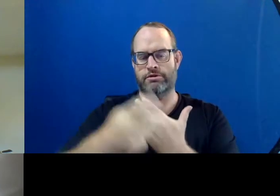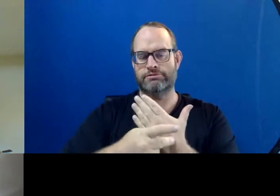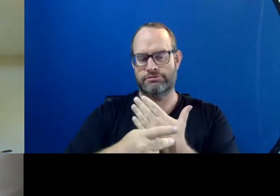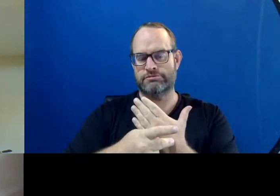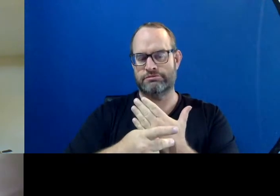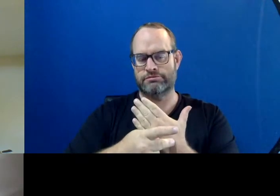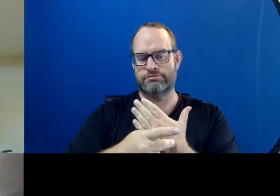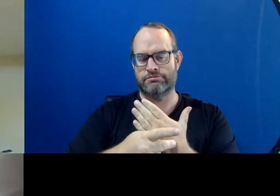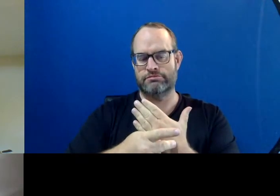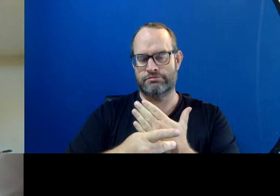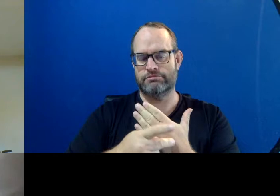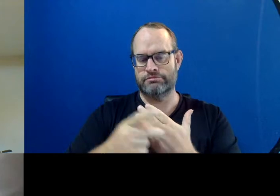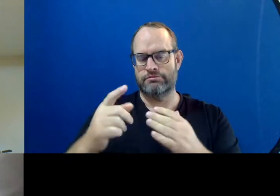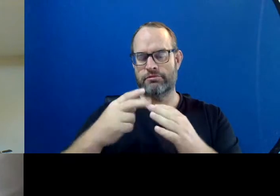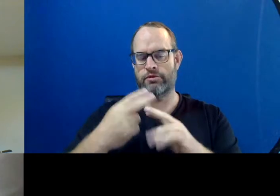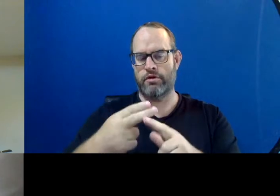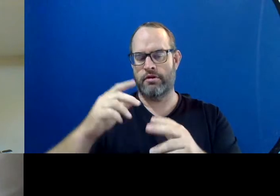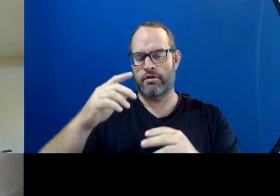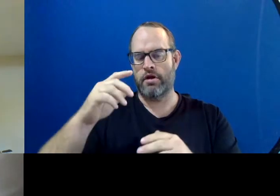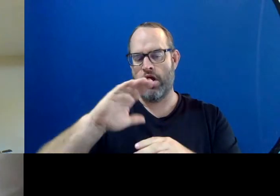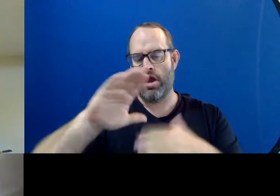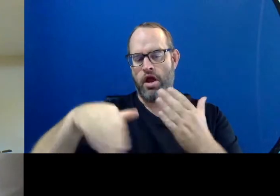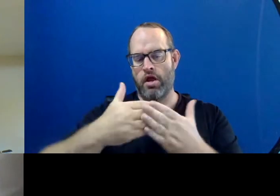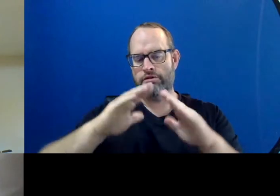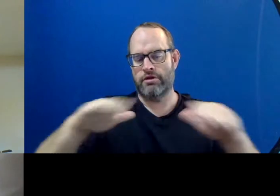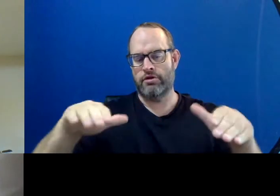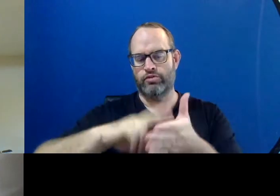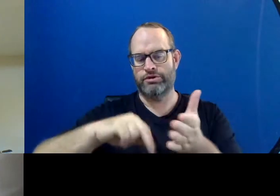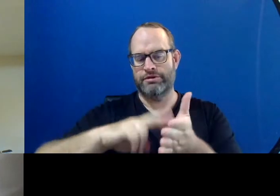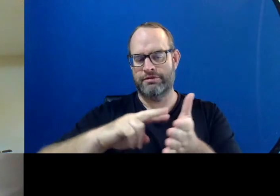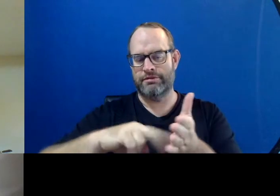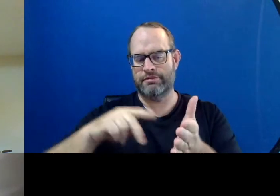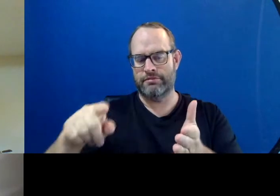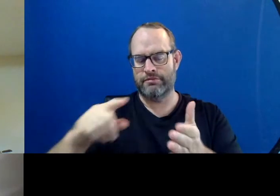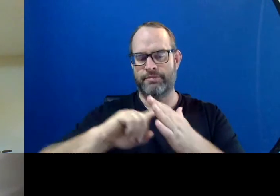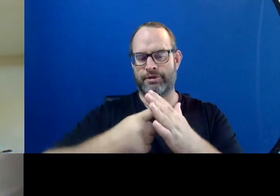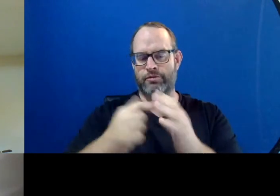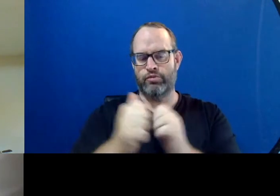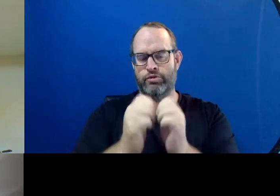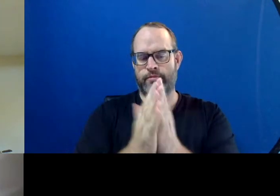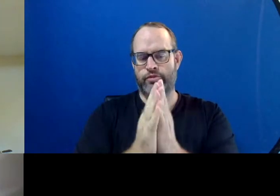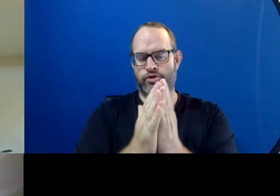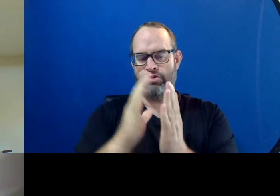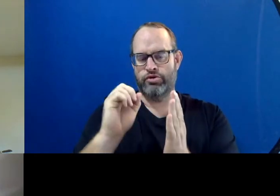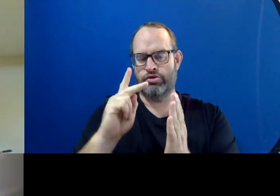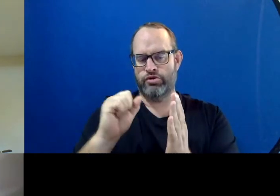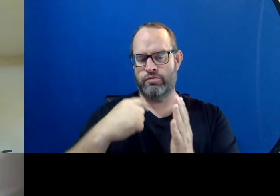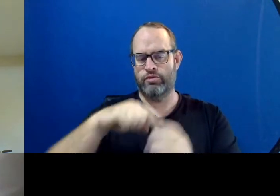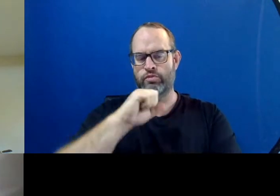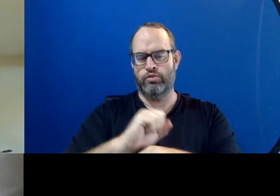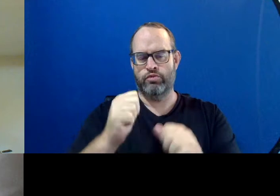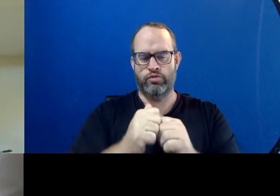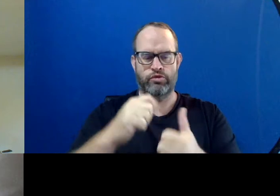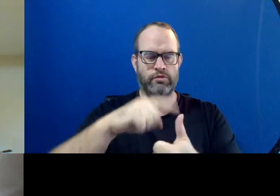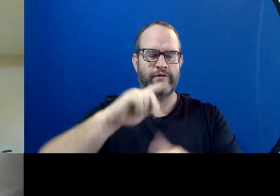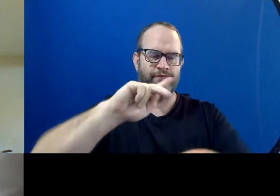Okay. Yes, now we are working, using the program in multiple different countries, working with a program